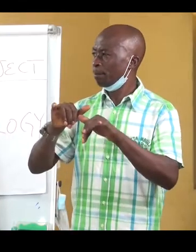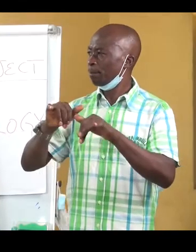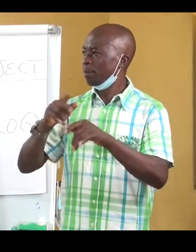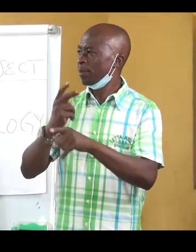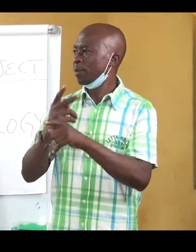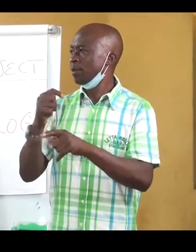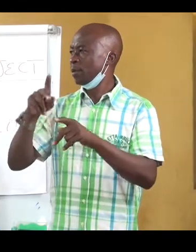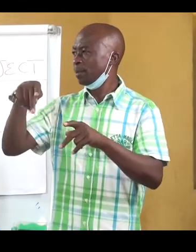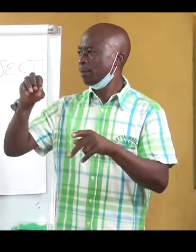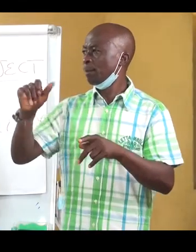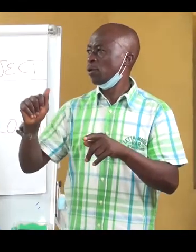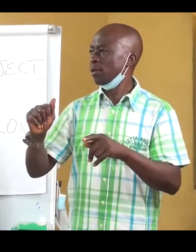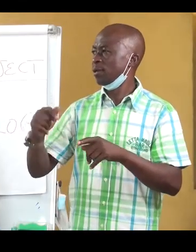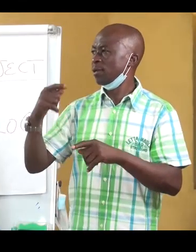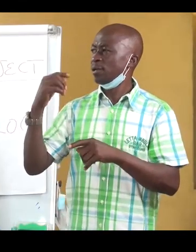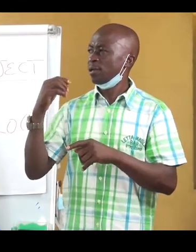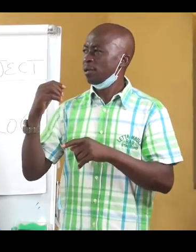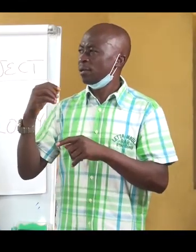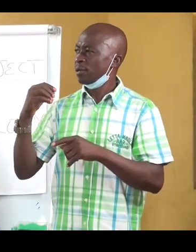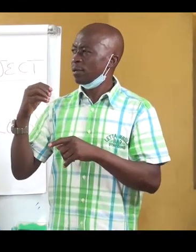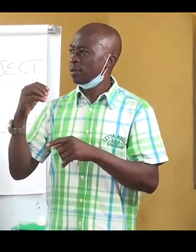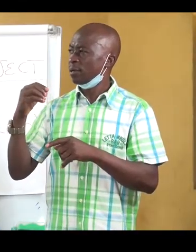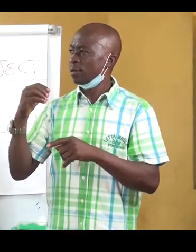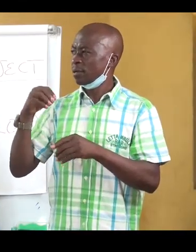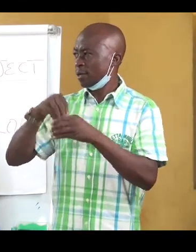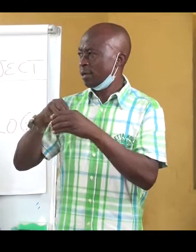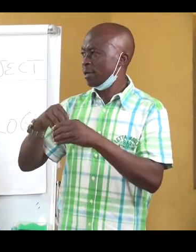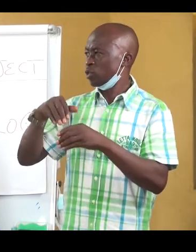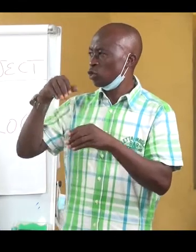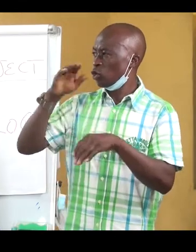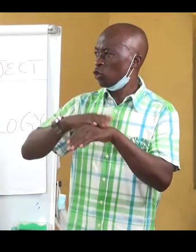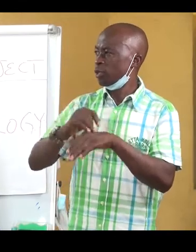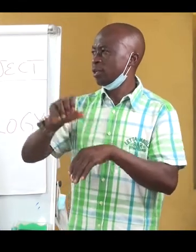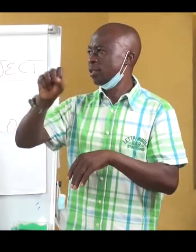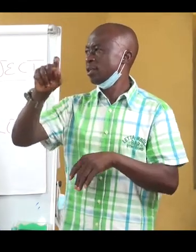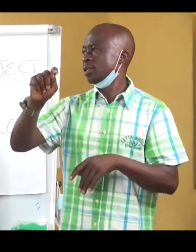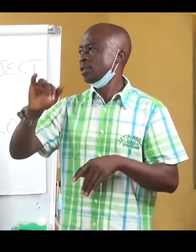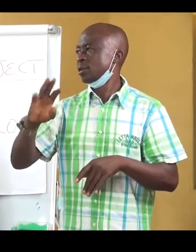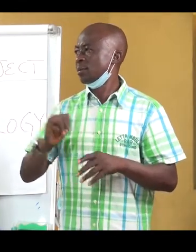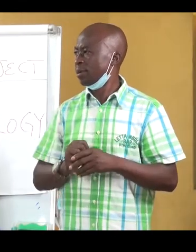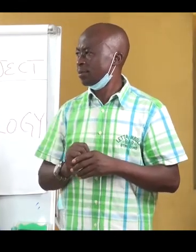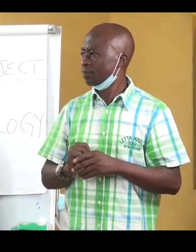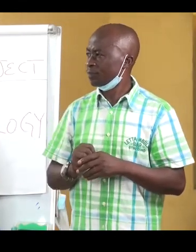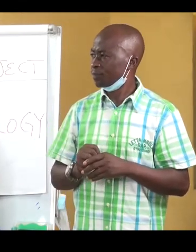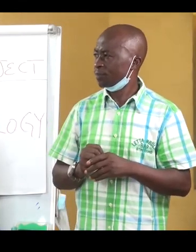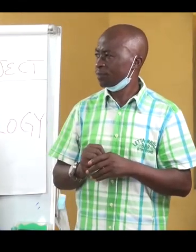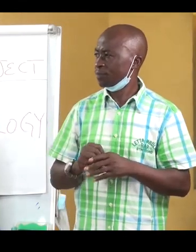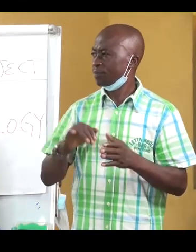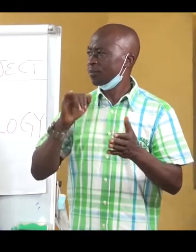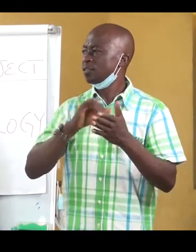the pollen grain doesn't have leg to move. So it produces an outgrowth, which is known as the pollen tube. It is the pollen tube now that